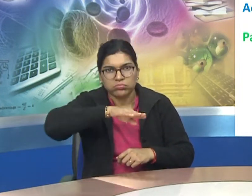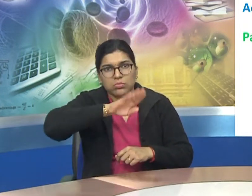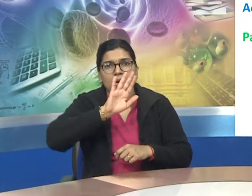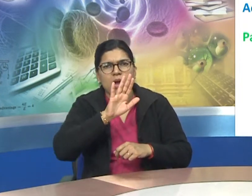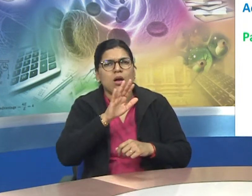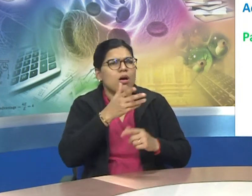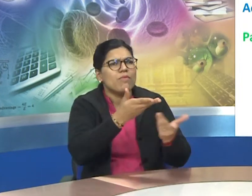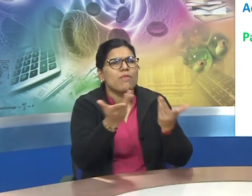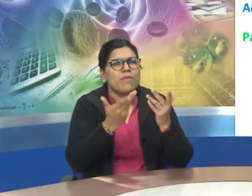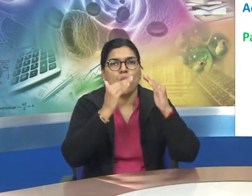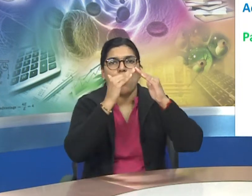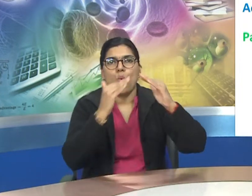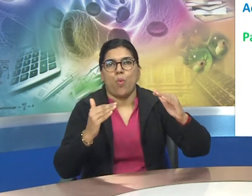the house.